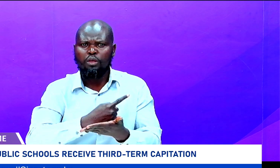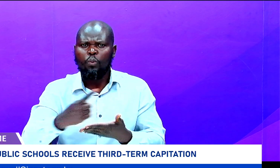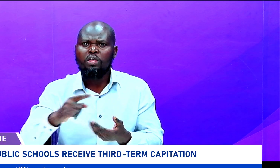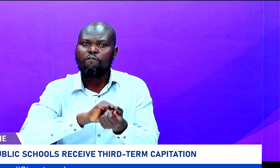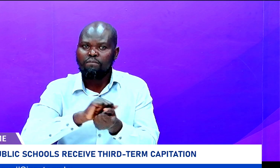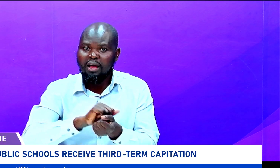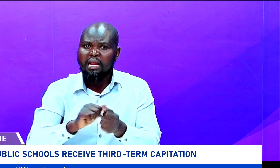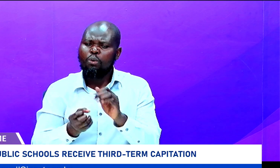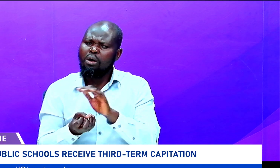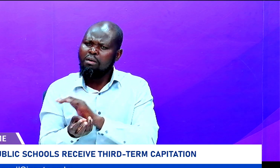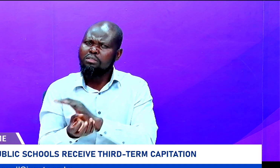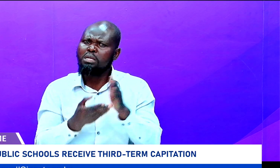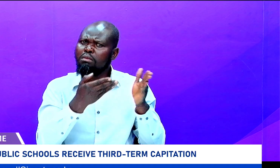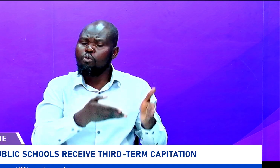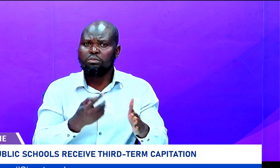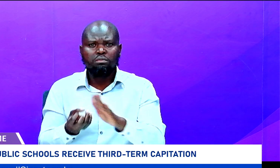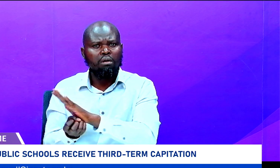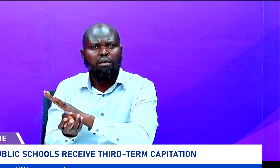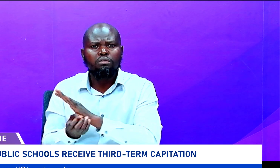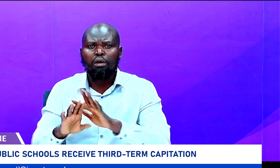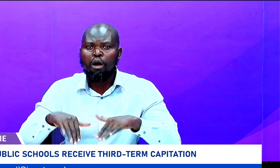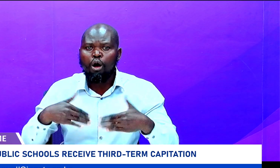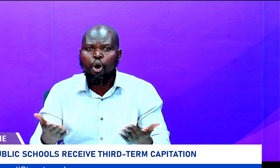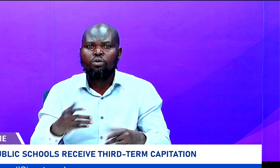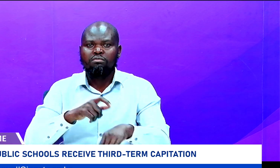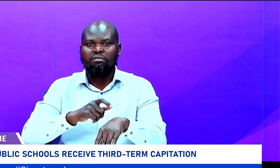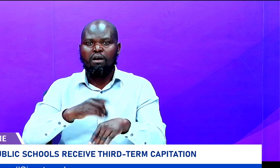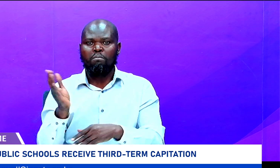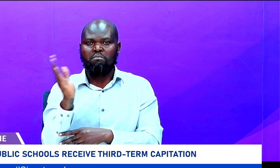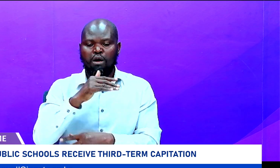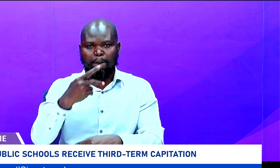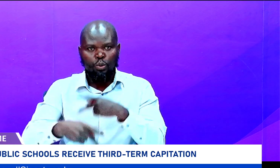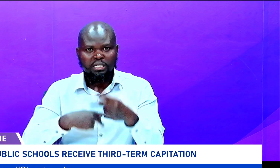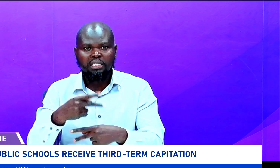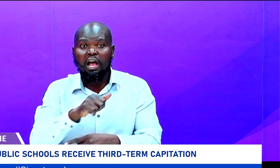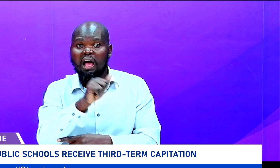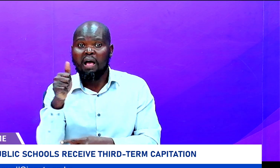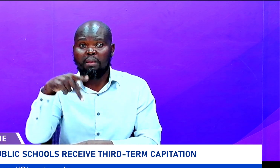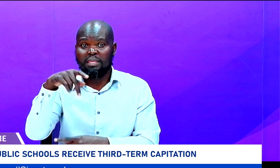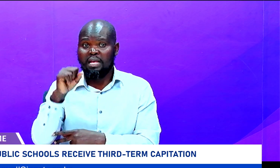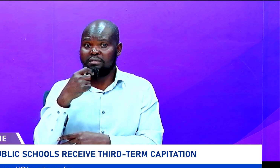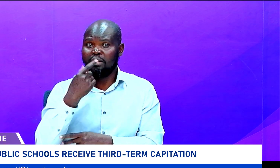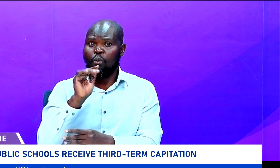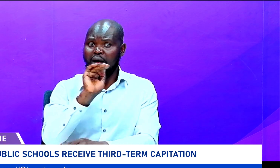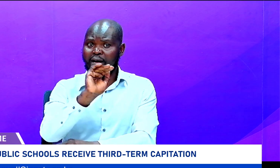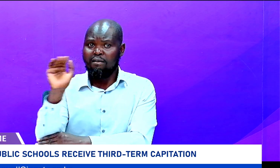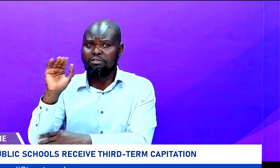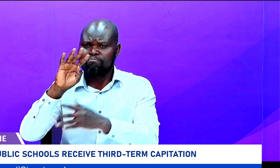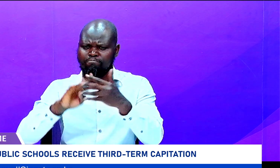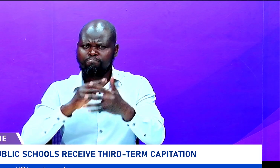update their details before disbursement are processed. The PS assured